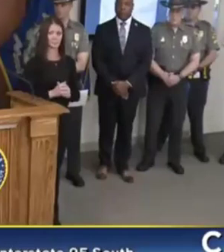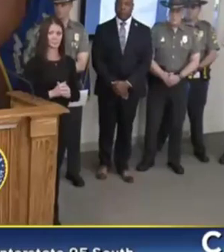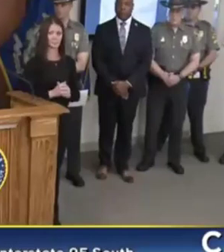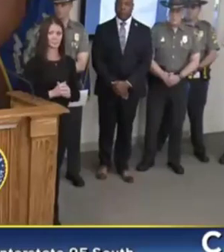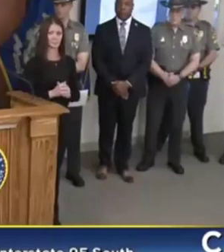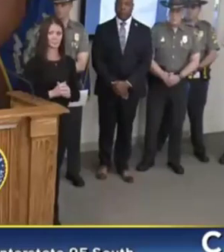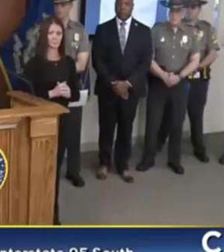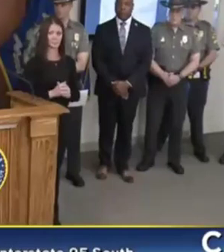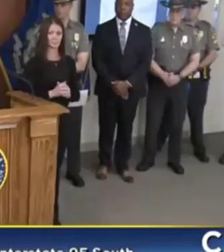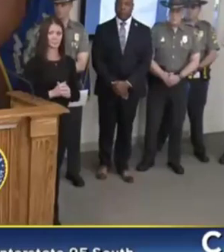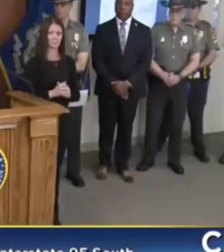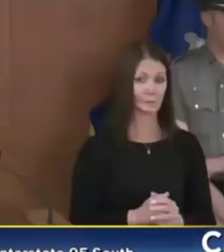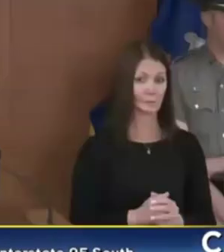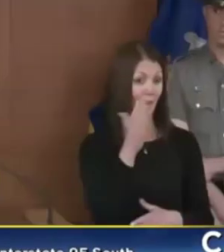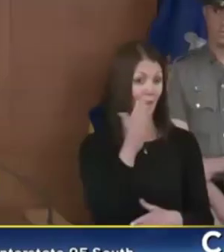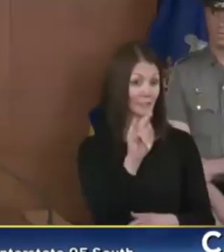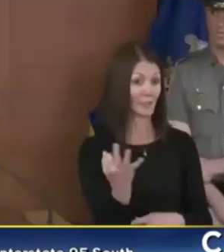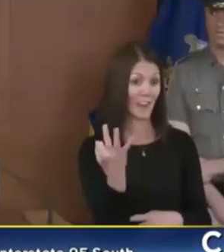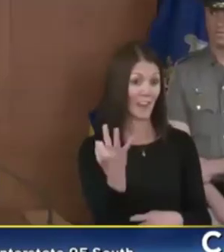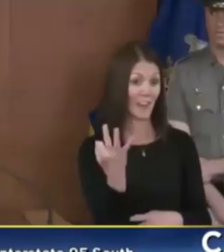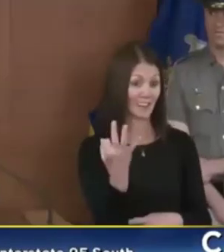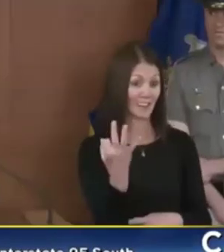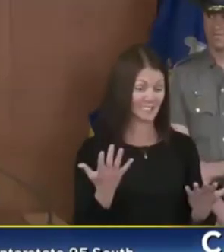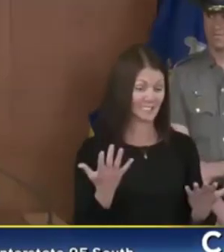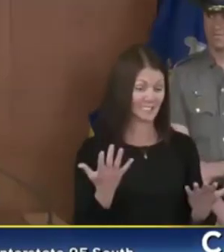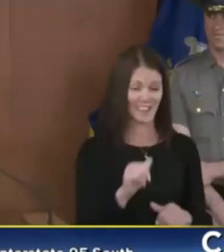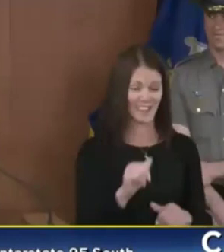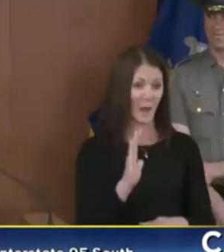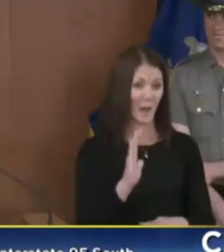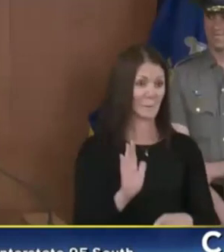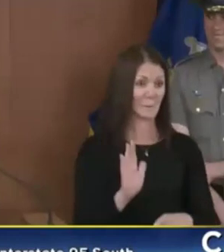They got it Friday, not our busiest day.